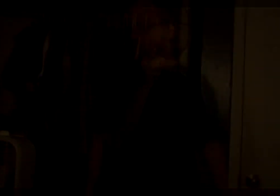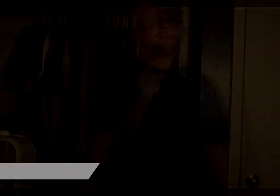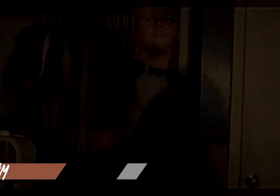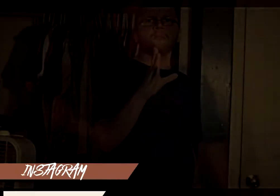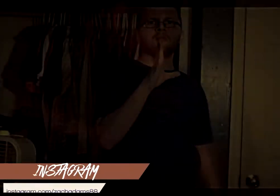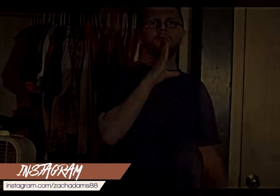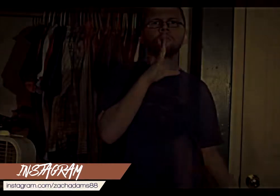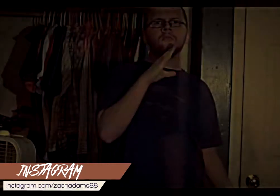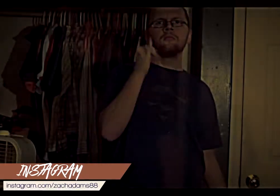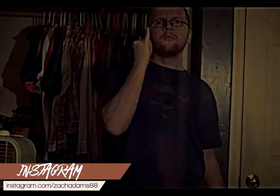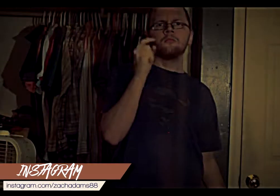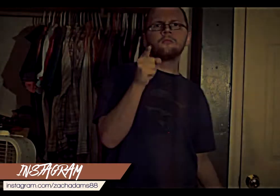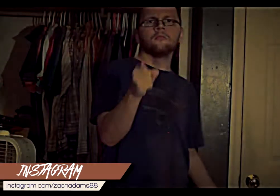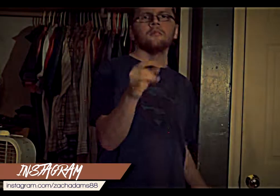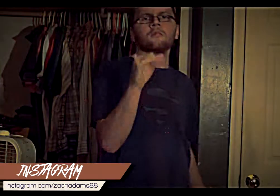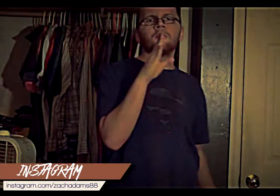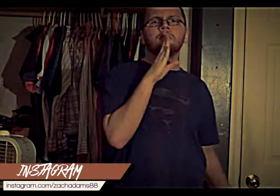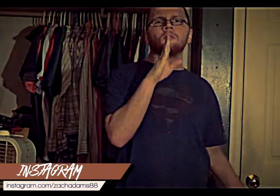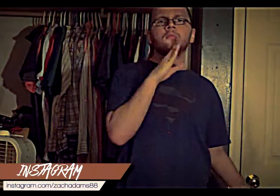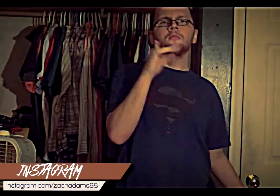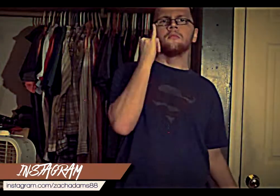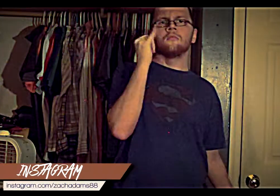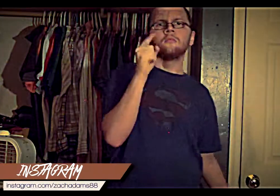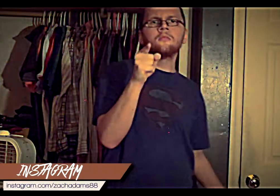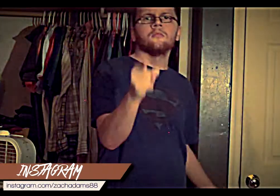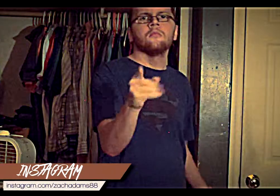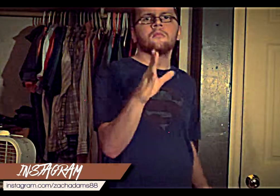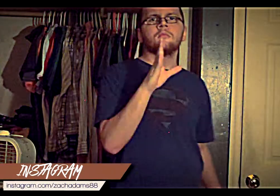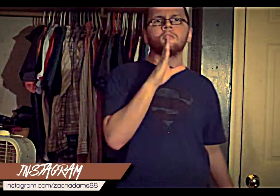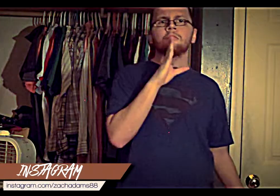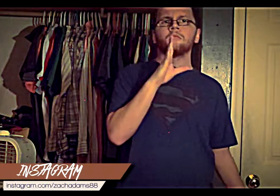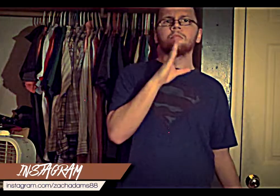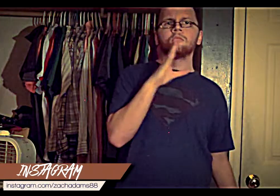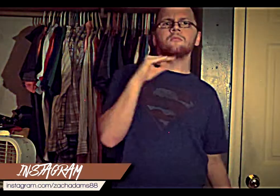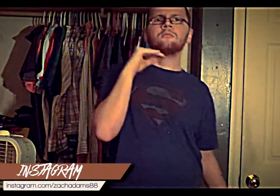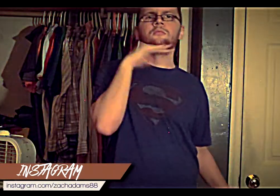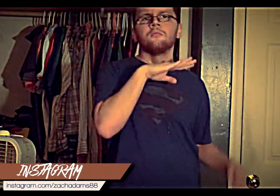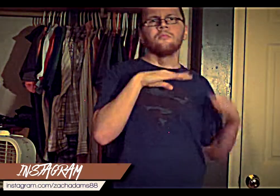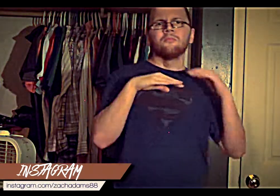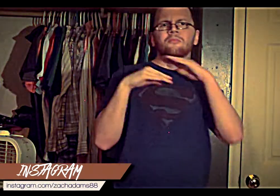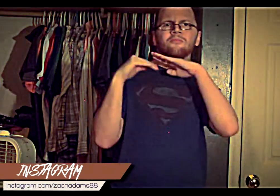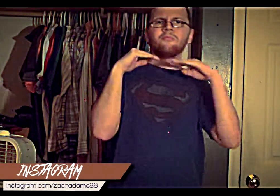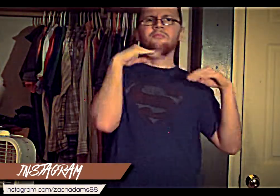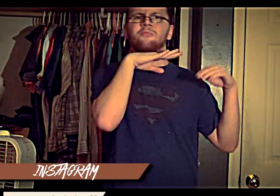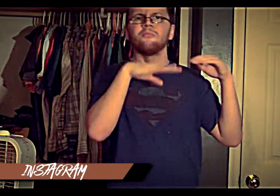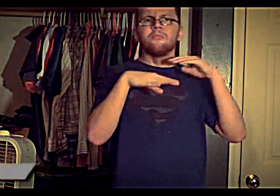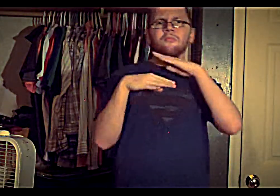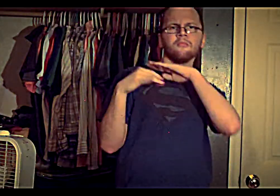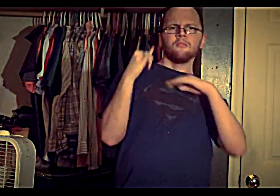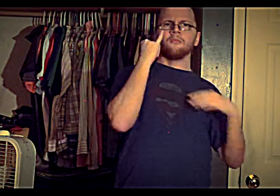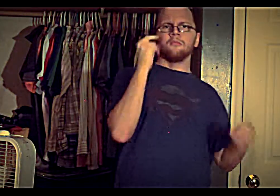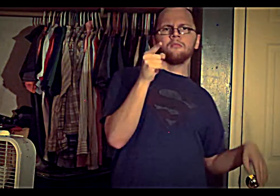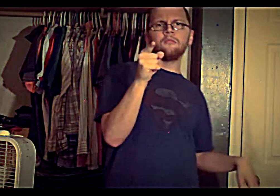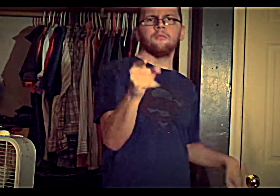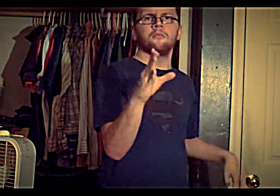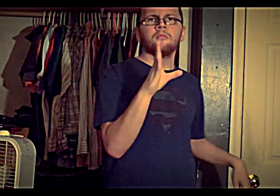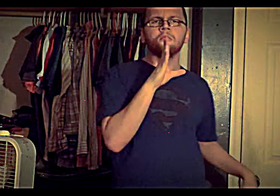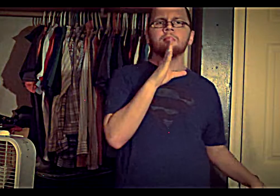Your lips are moving, your lips are moving, your lips are moving, then you la la la. Your lips